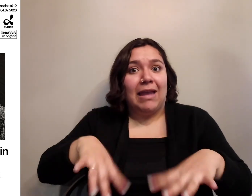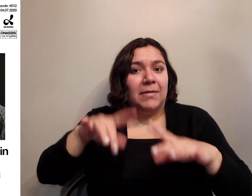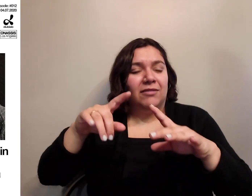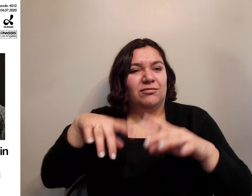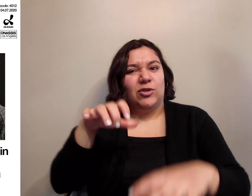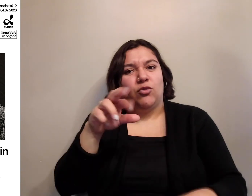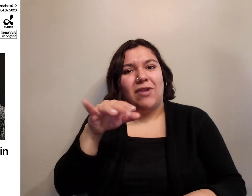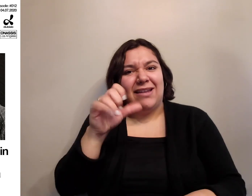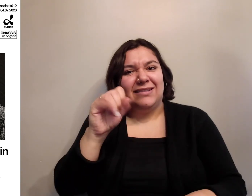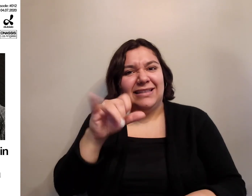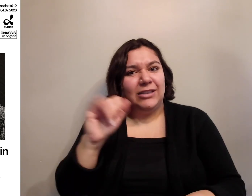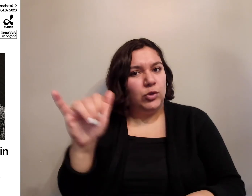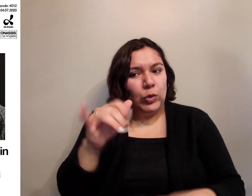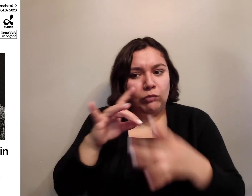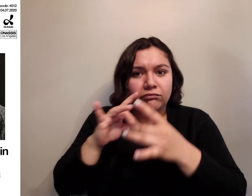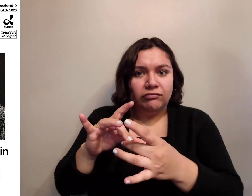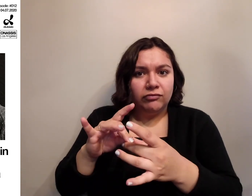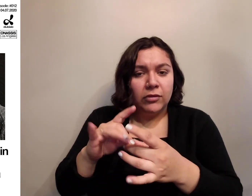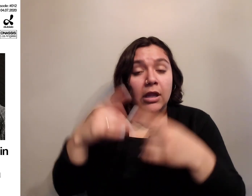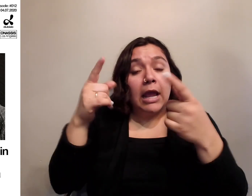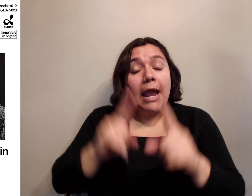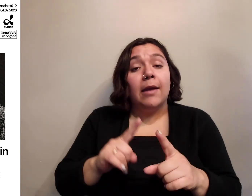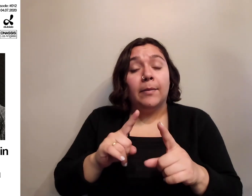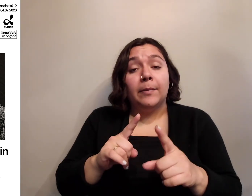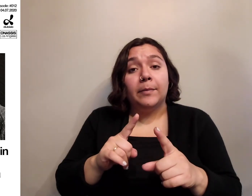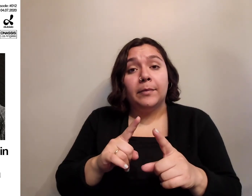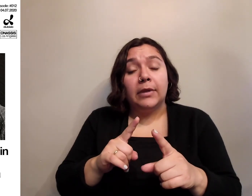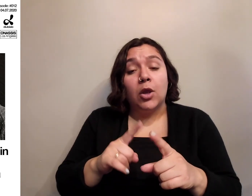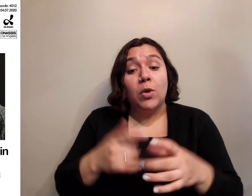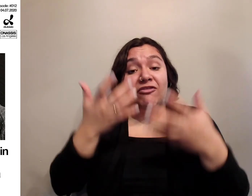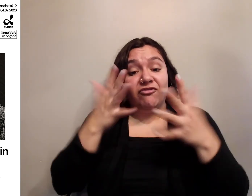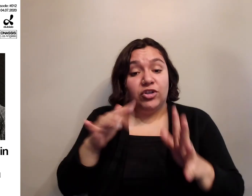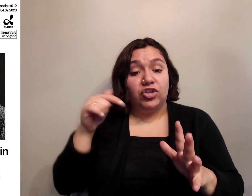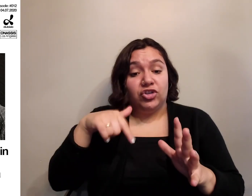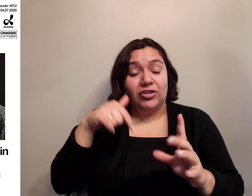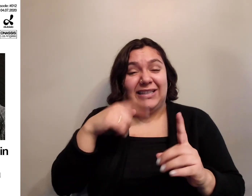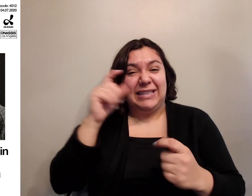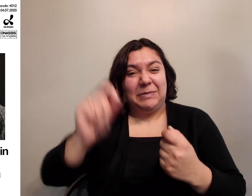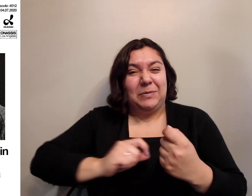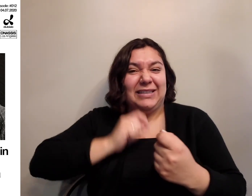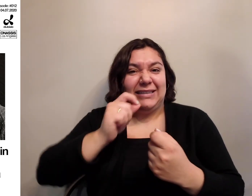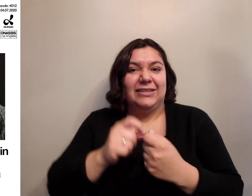right? So, but once we get on the side of this particular